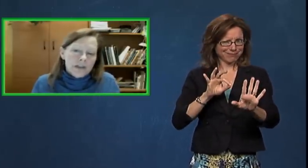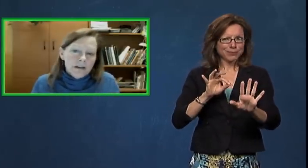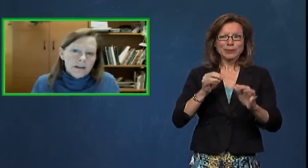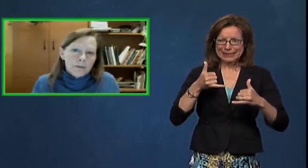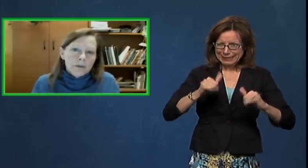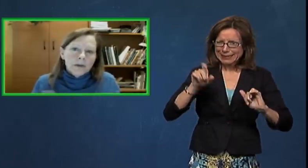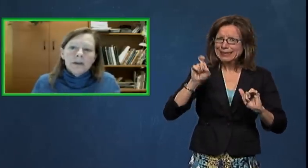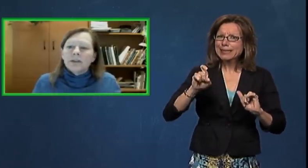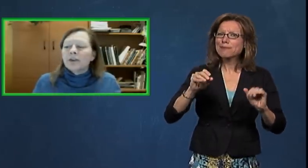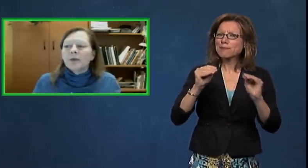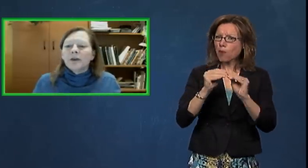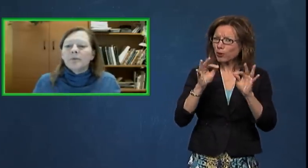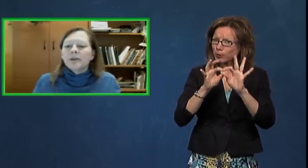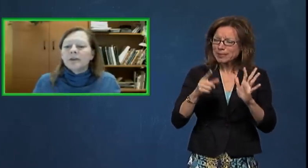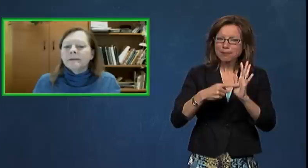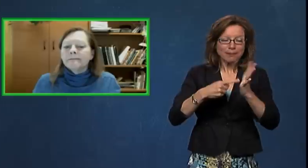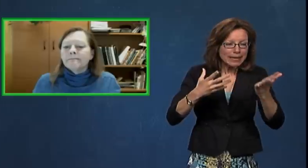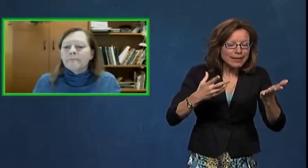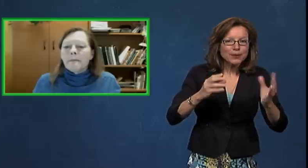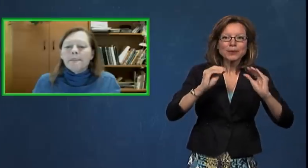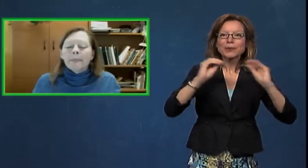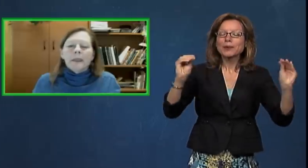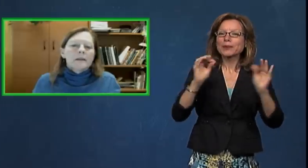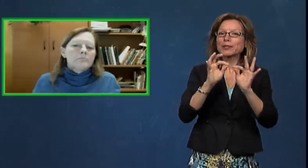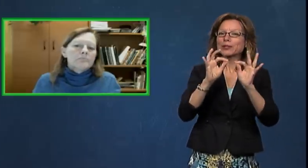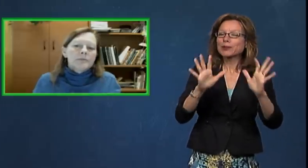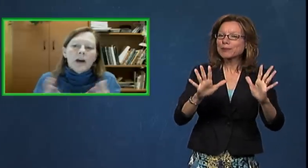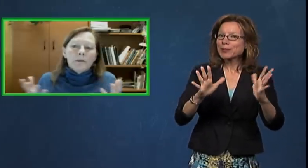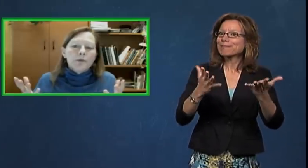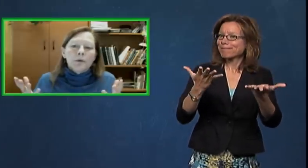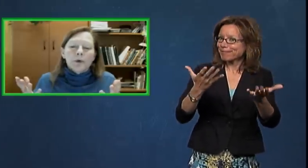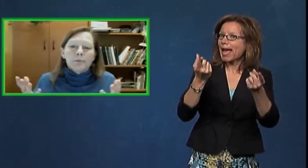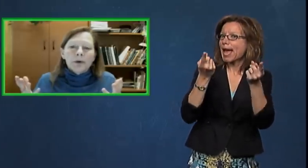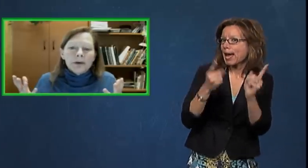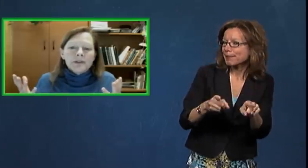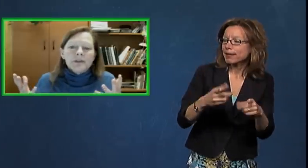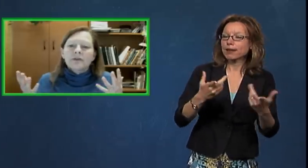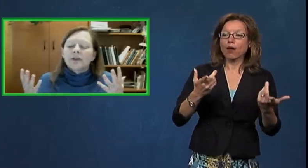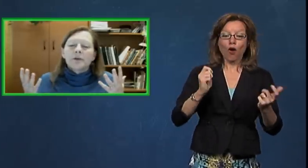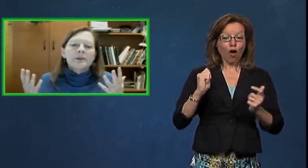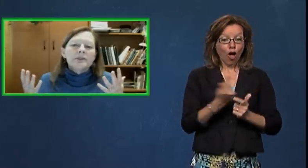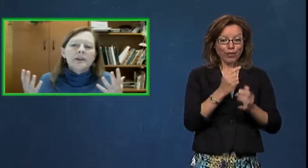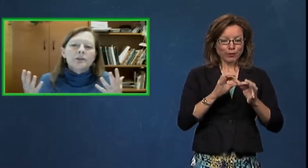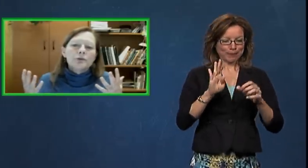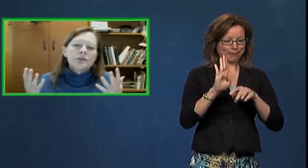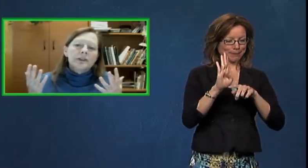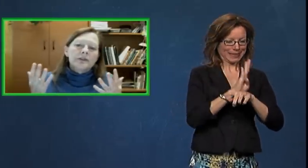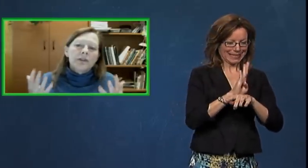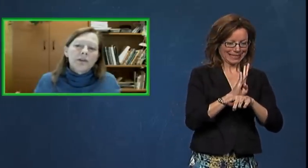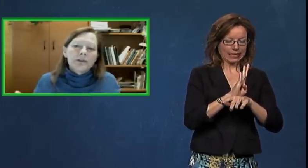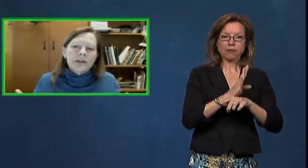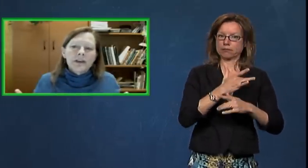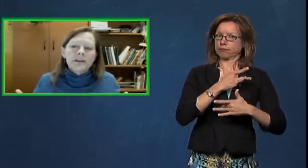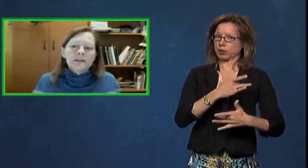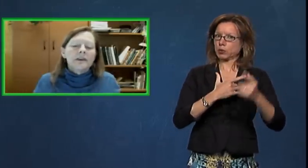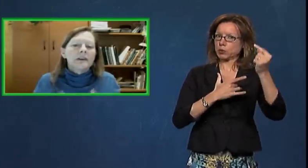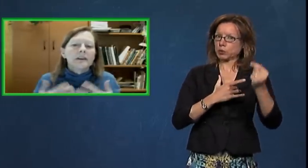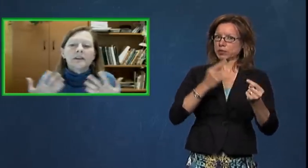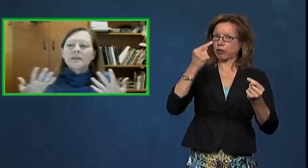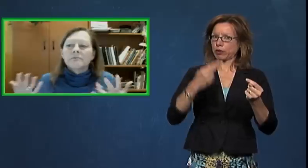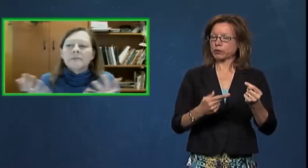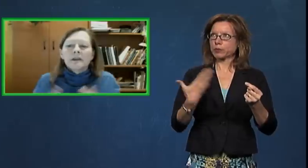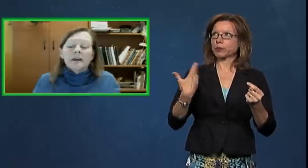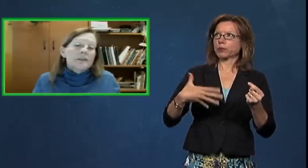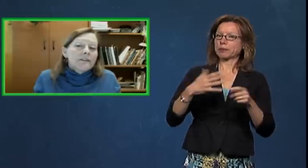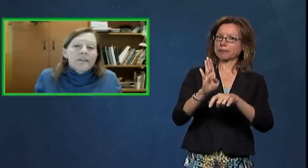all the time. There may be times when we're booked, very busy on Tuesdays and Thursdays,